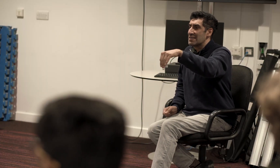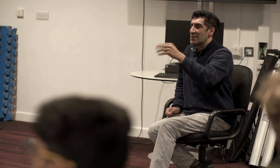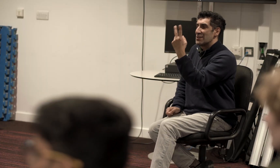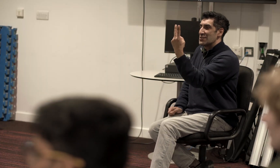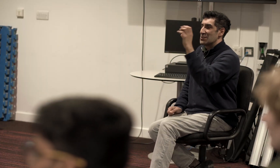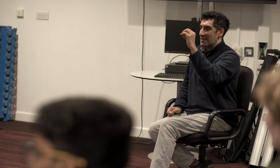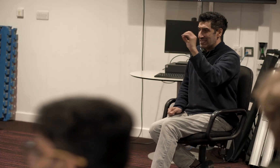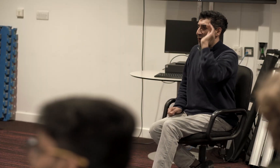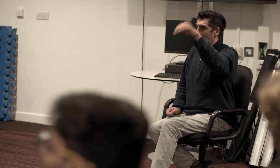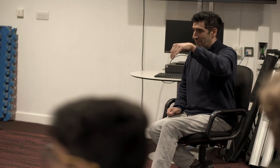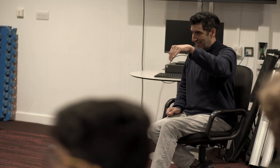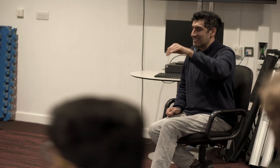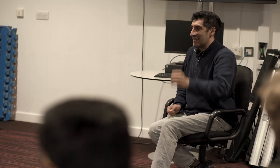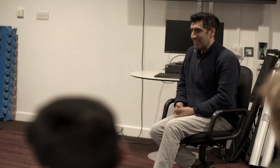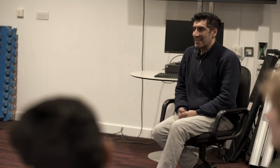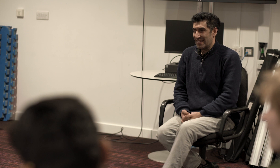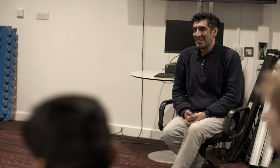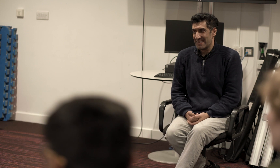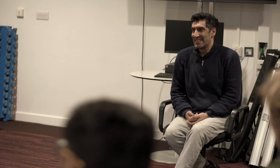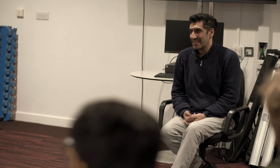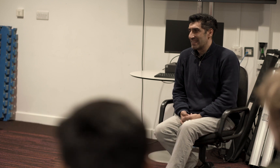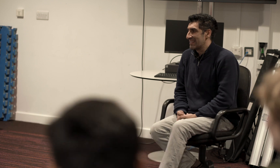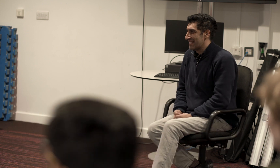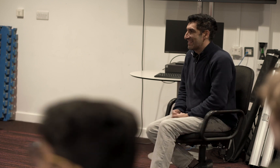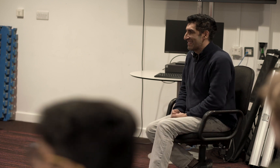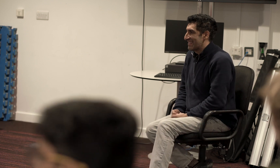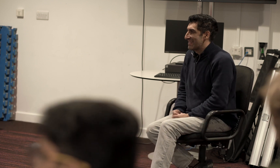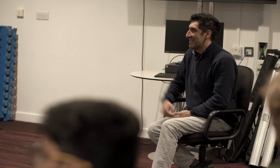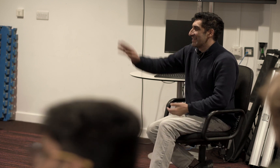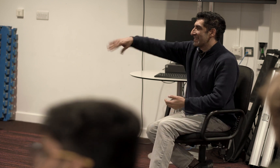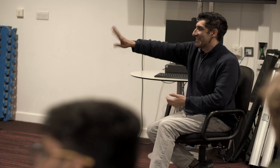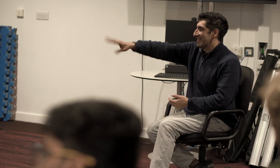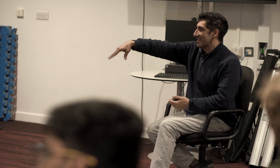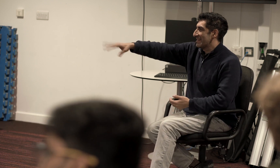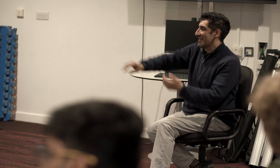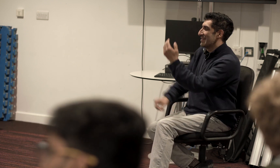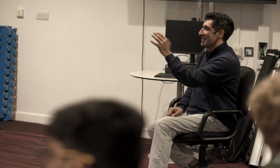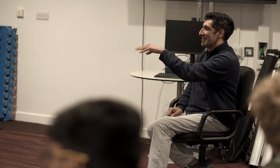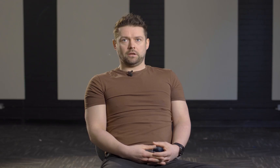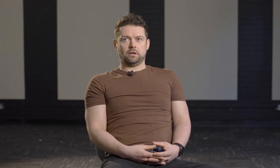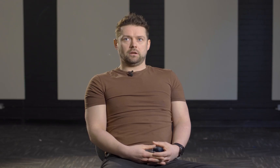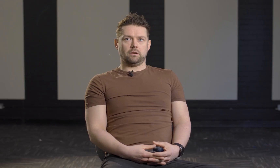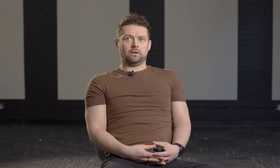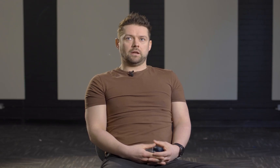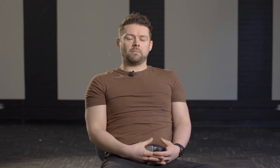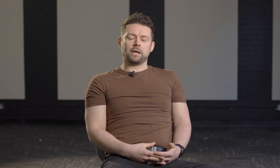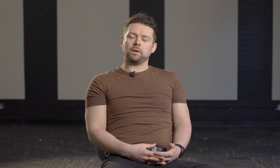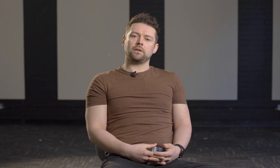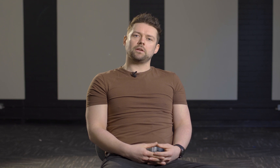deaf. Although there are good hearing sign language teachers, in my opinion,